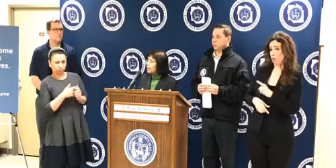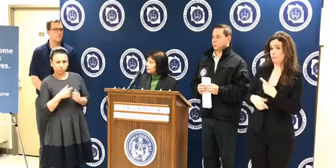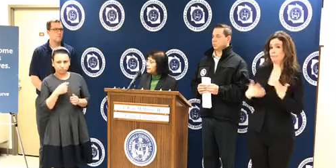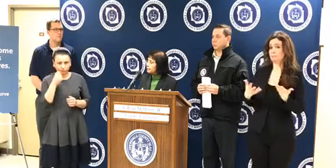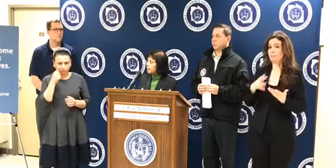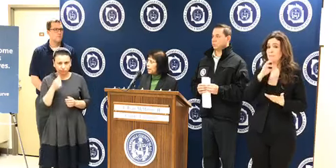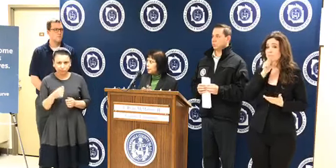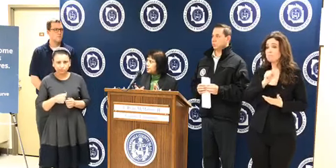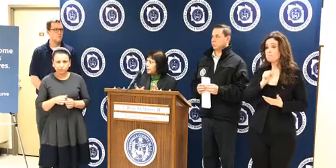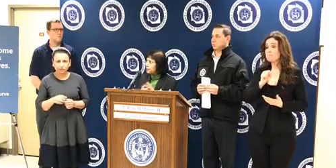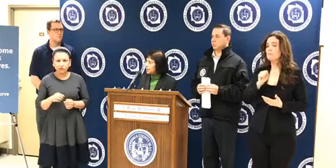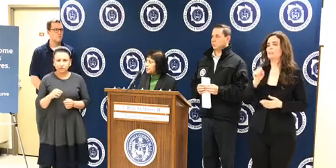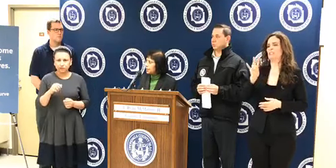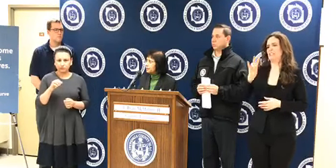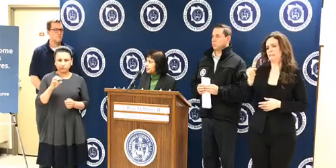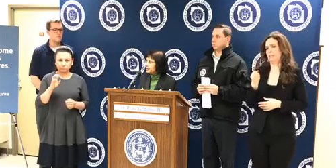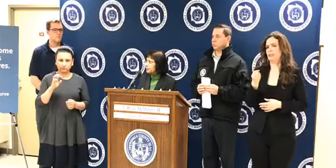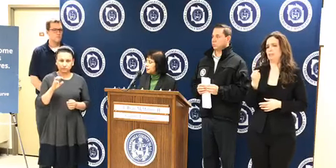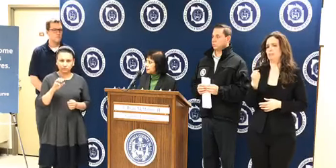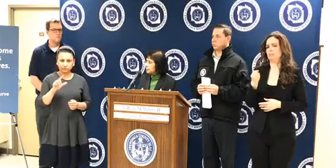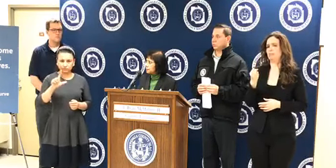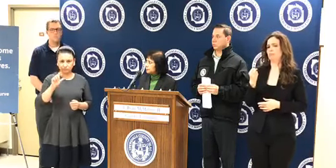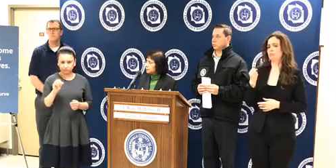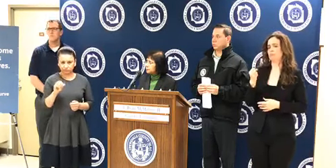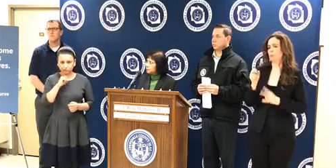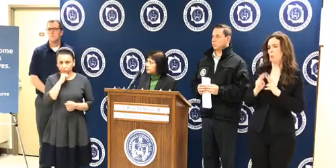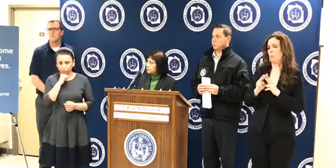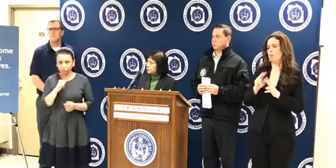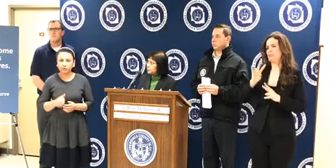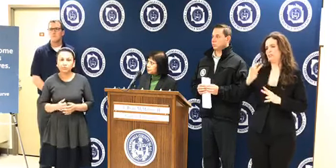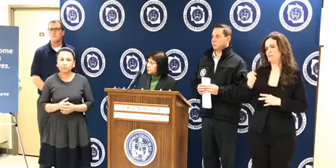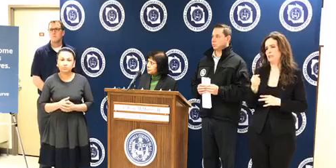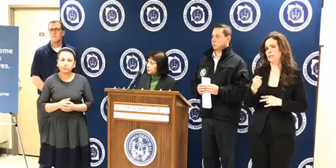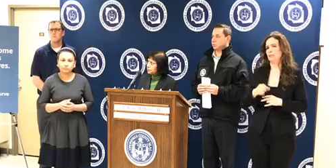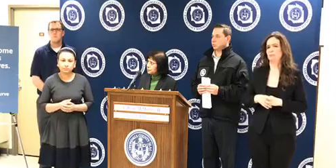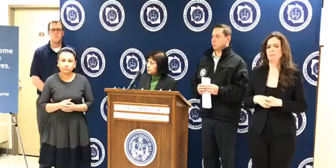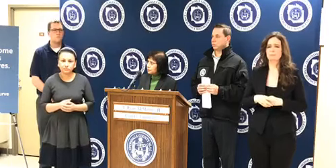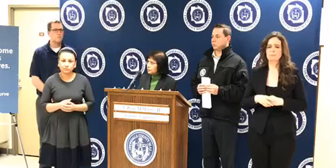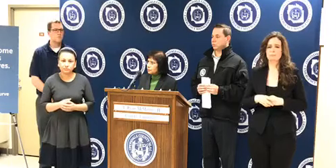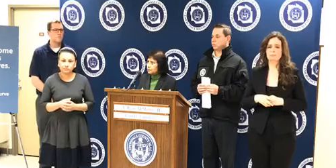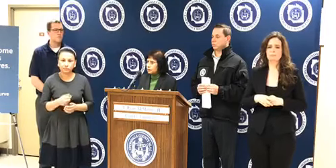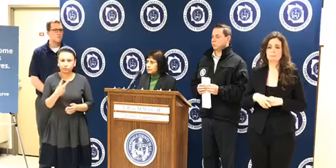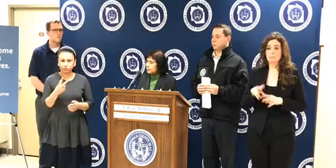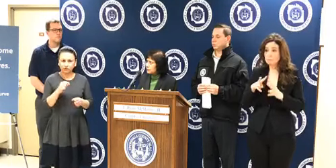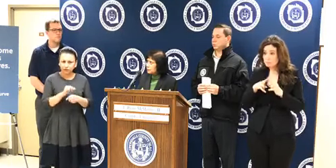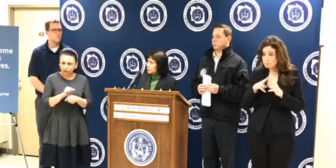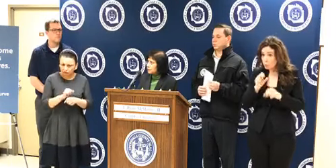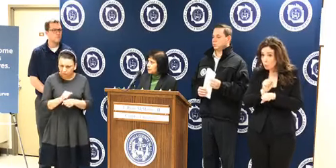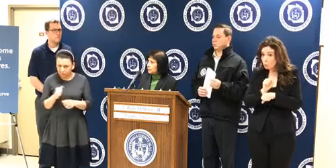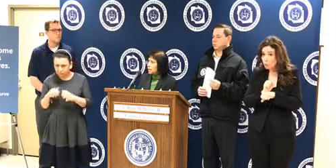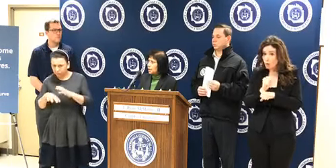Somewhat, yes. About Somewhat? the same age, yes. And so neither of them worked outside the home?